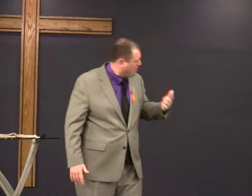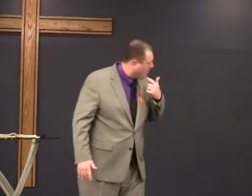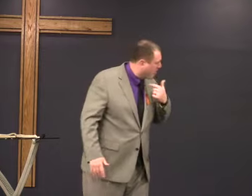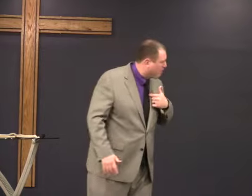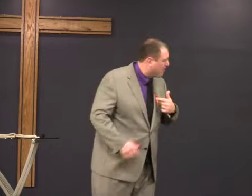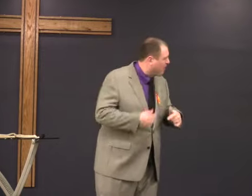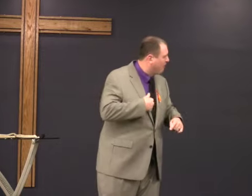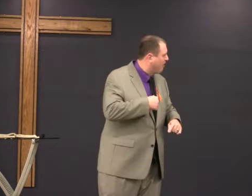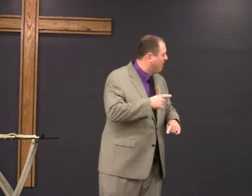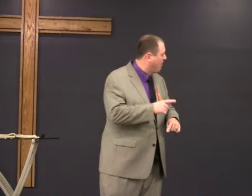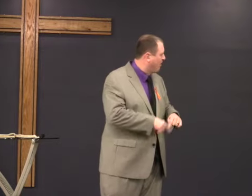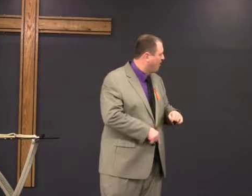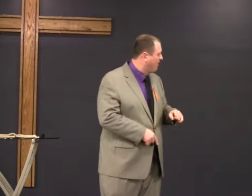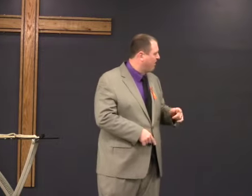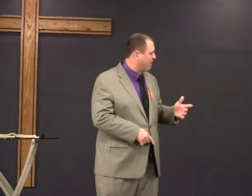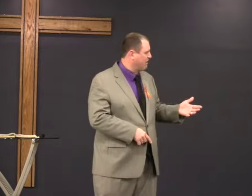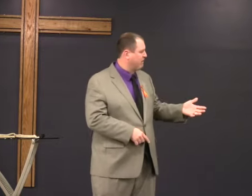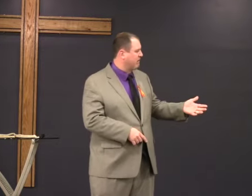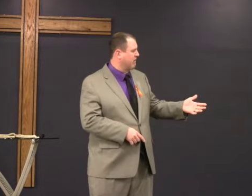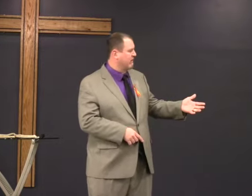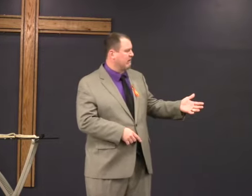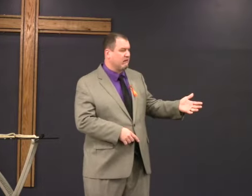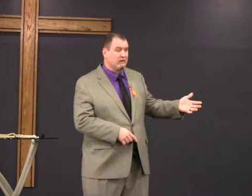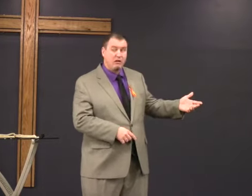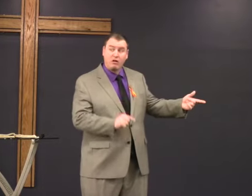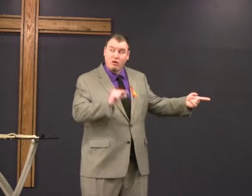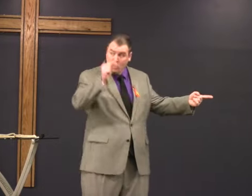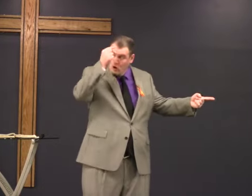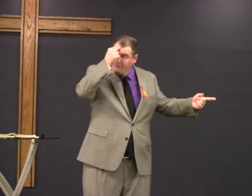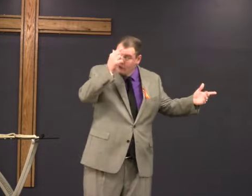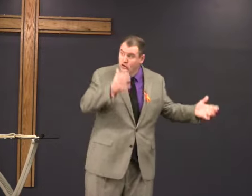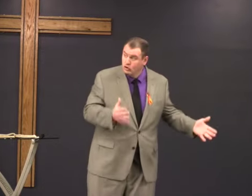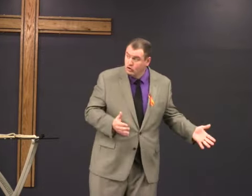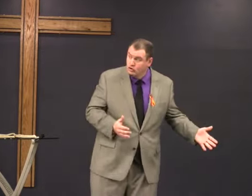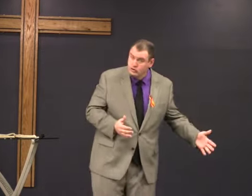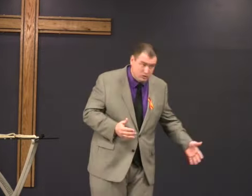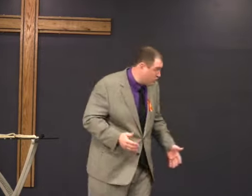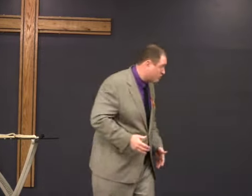And how did Nehemiah respond? Could be